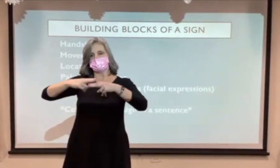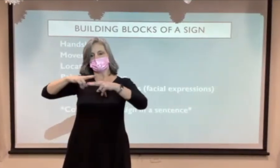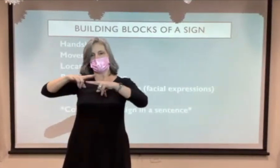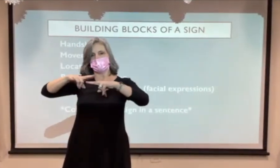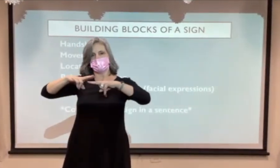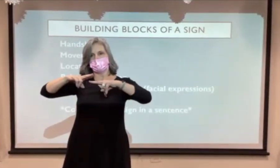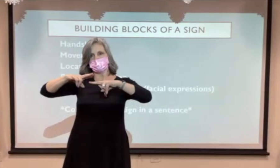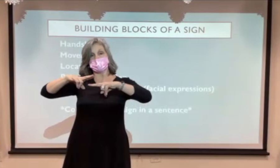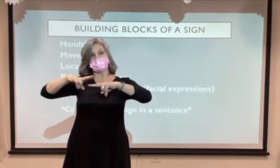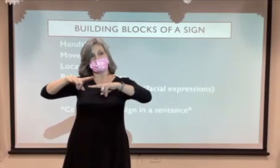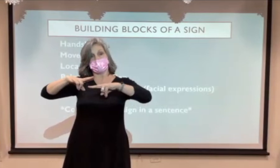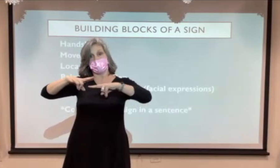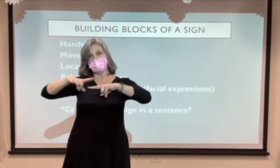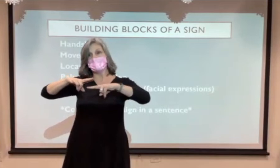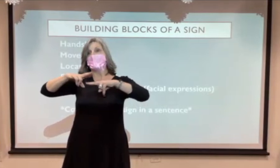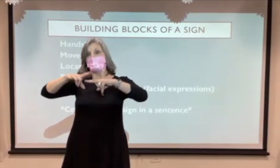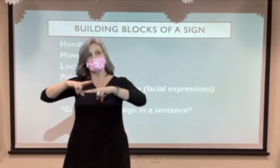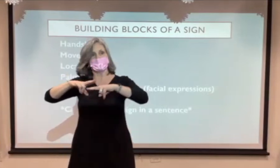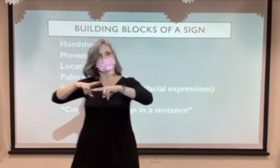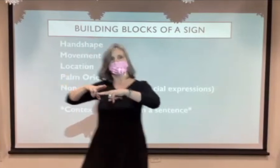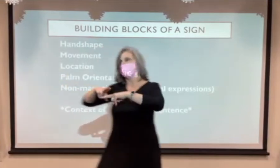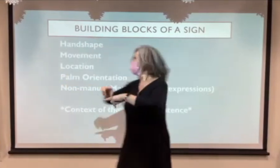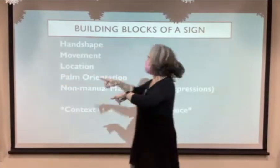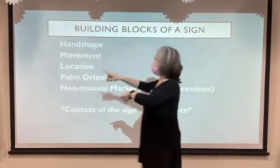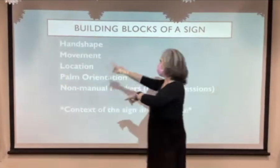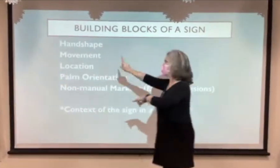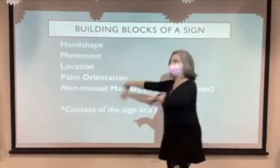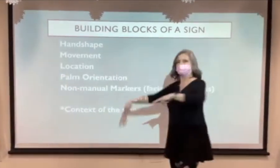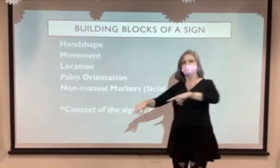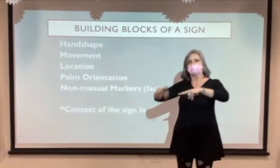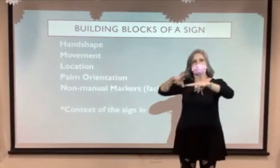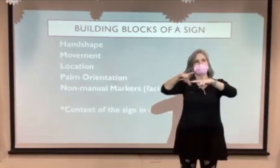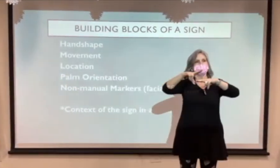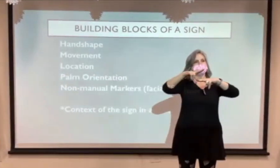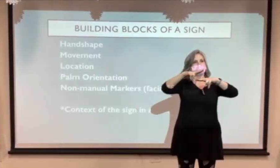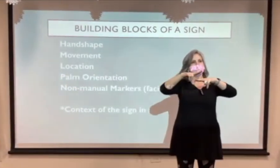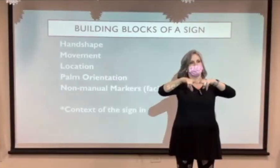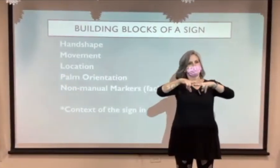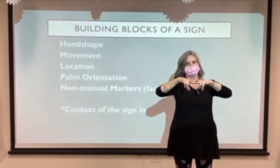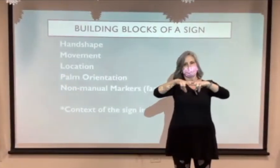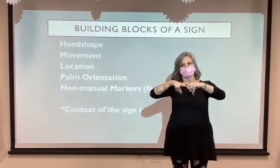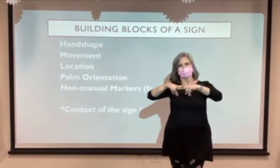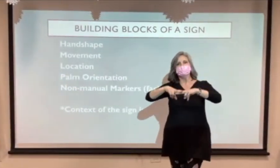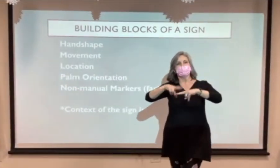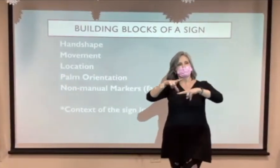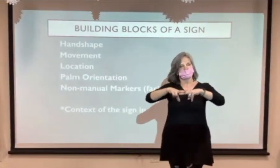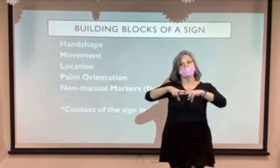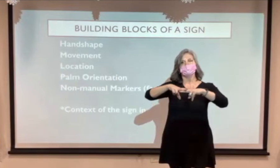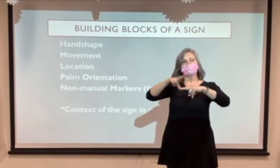the palm orientation to down, every other component stays exactly the same except palm orientation. Now it's changed to